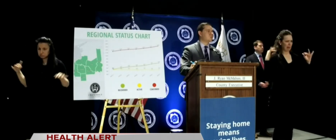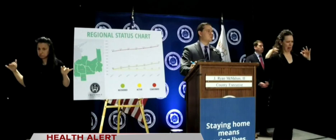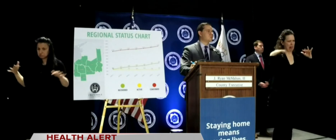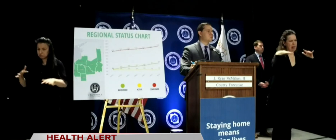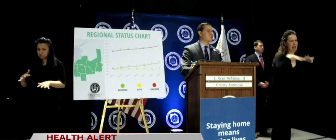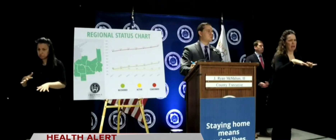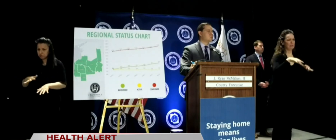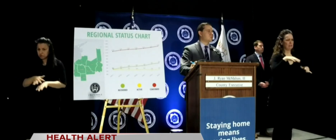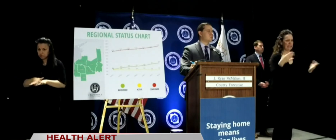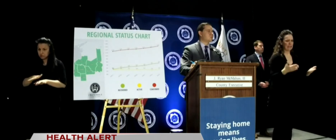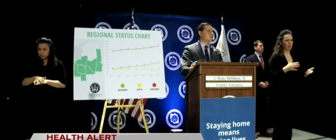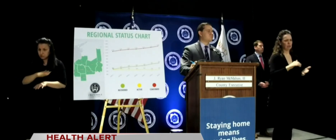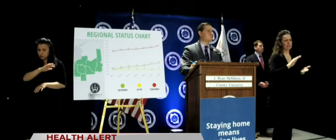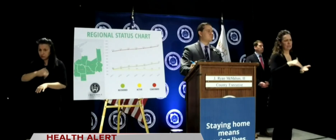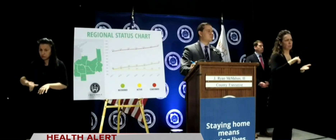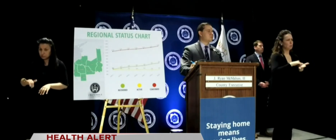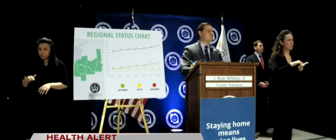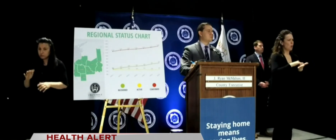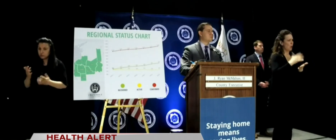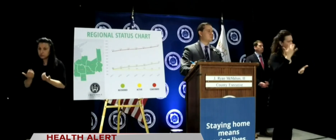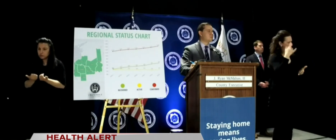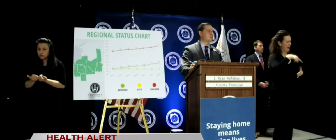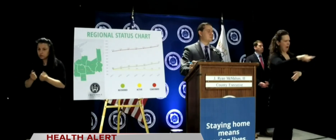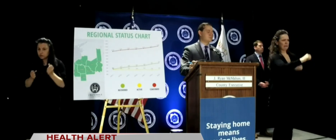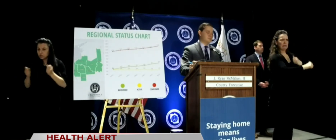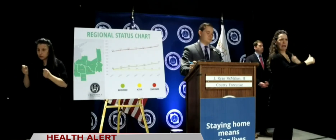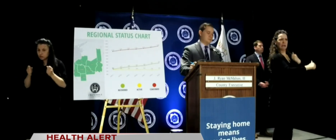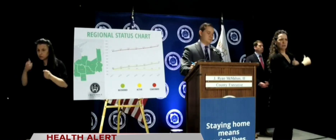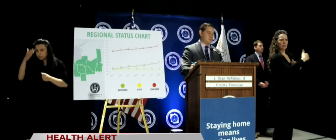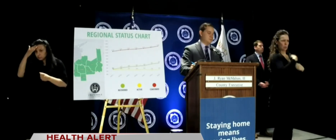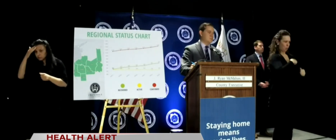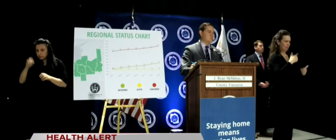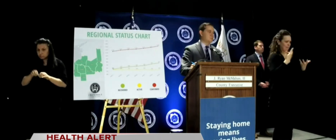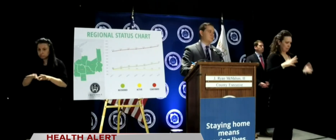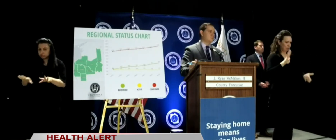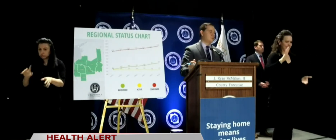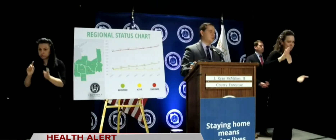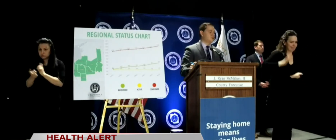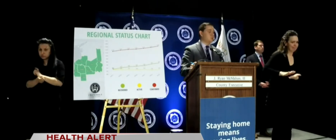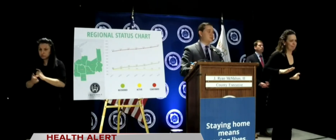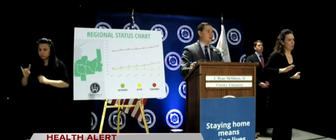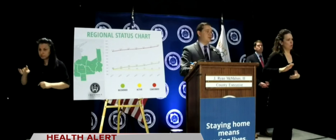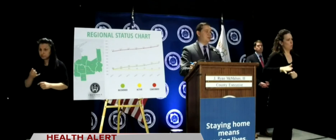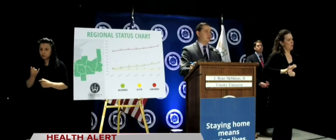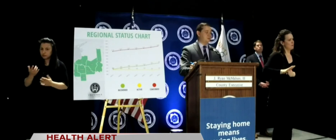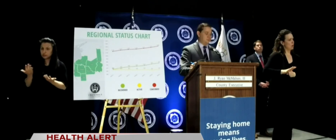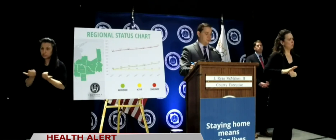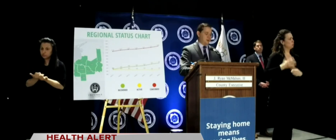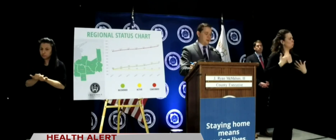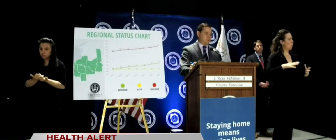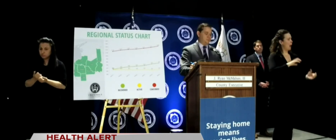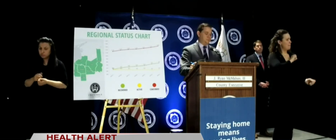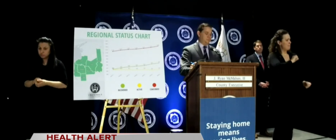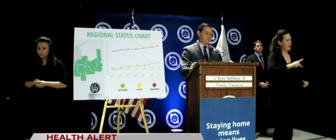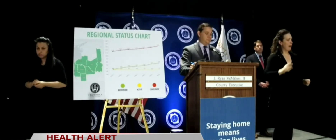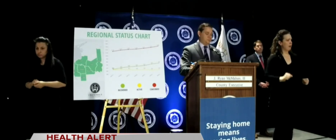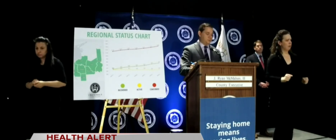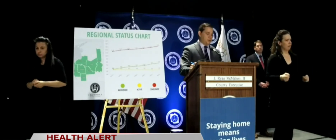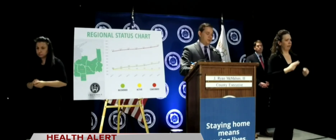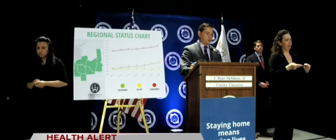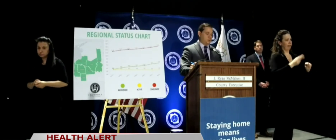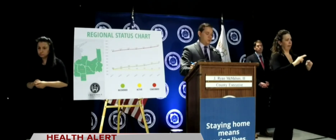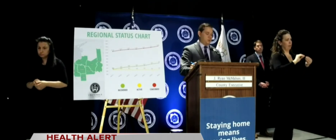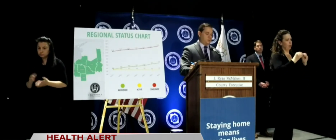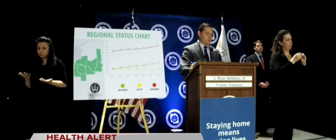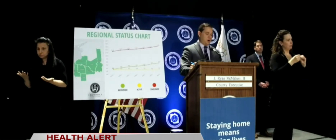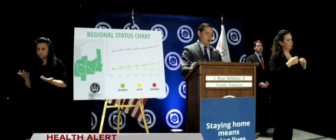having more travel cases come in and spike us up? There's risk in everything. I